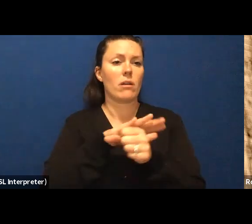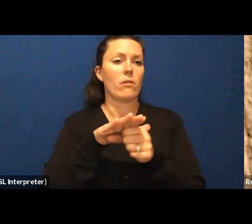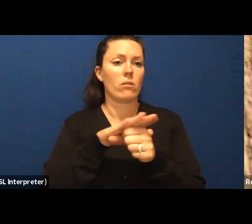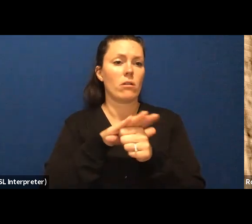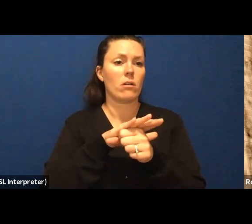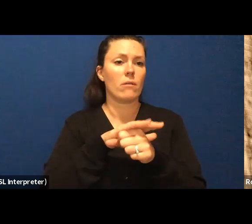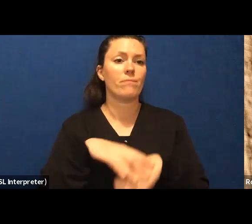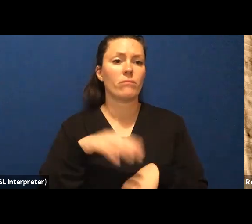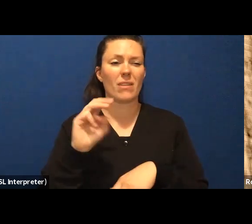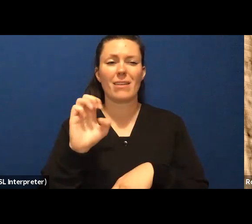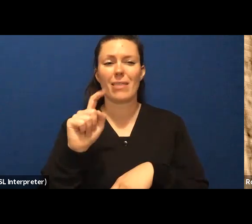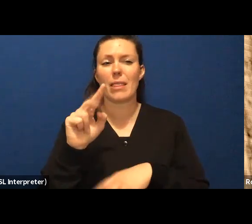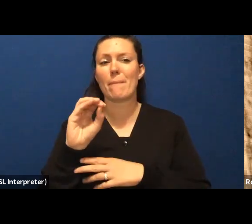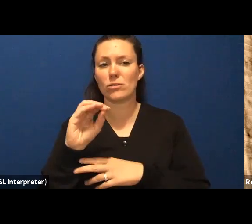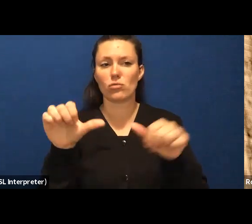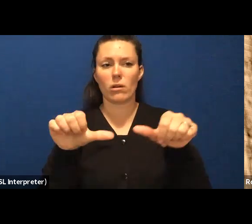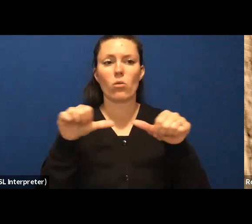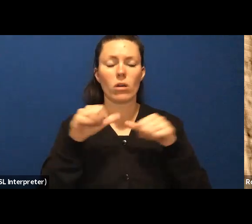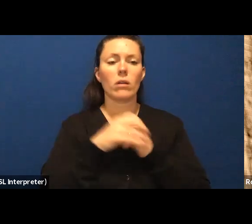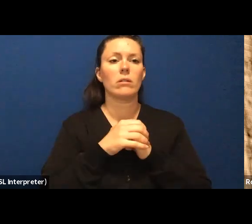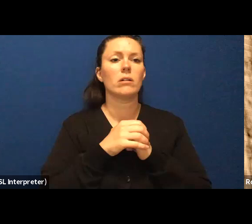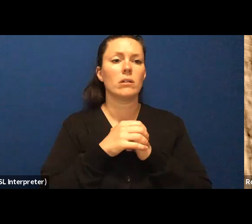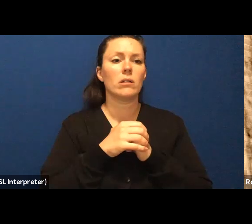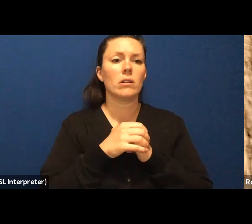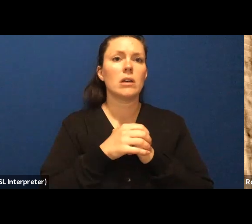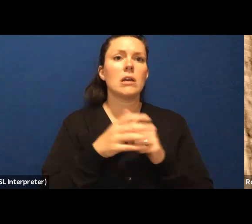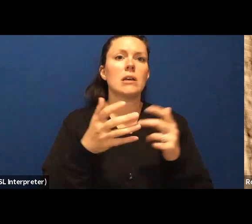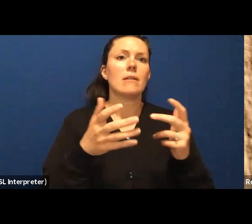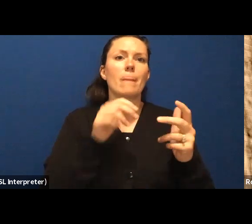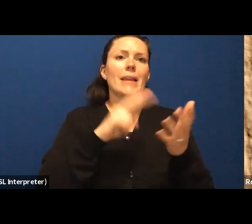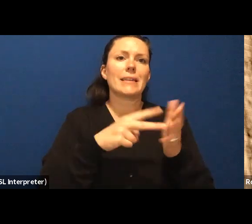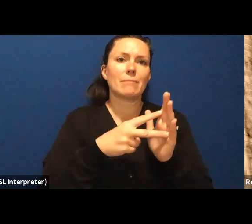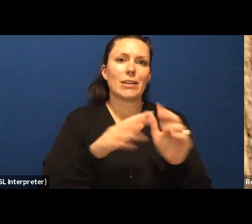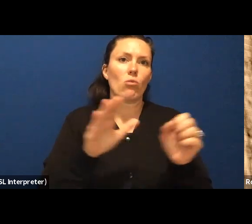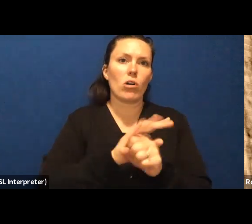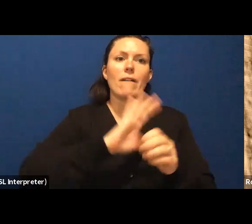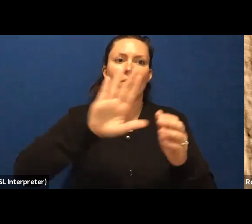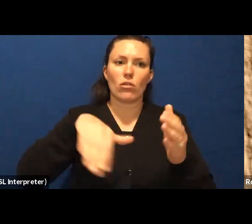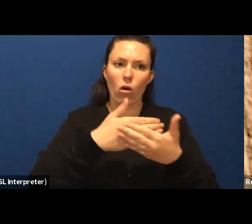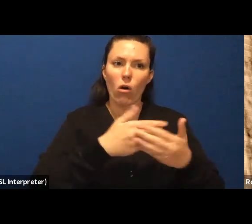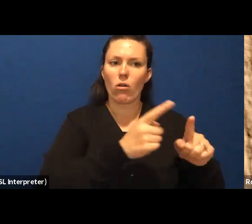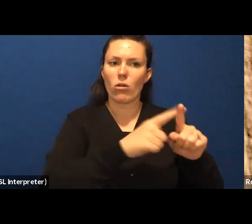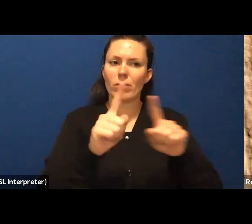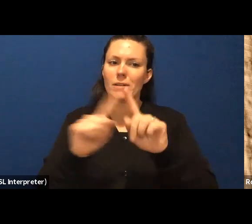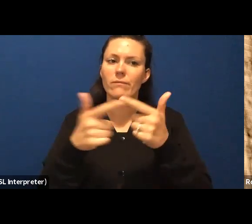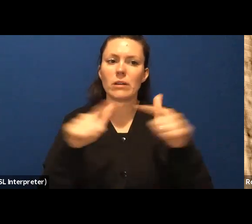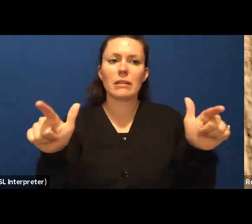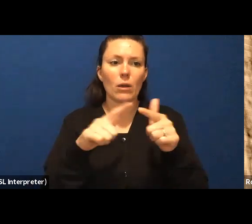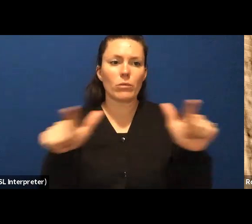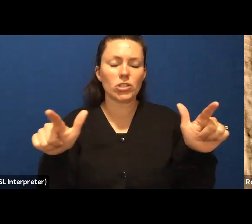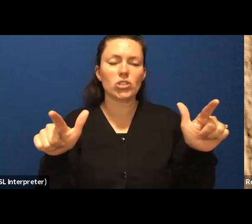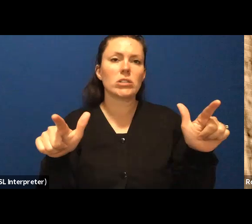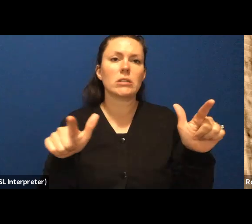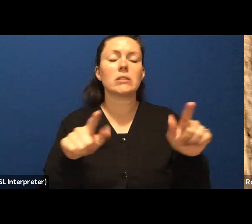I don't know that it's that it covers all the different languages, but there is a pretty